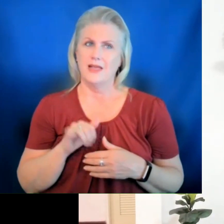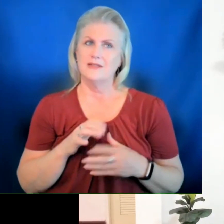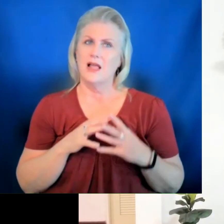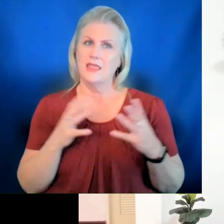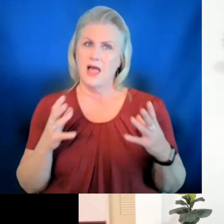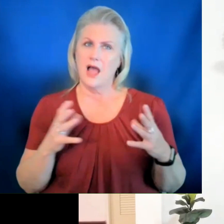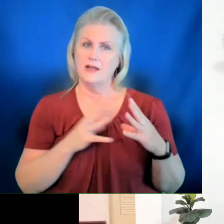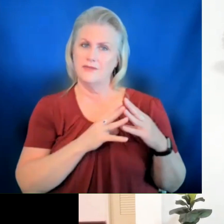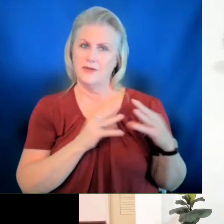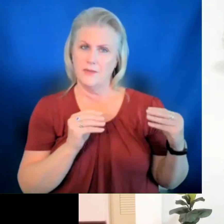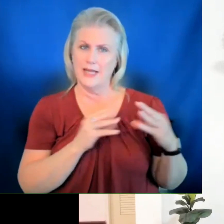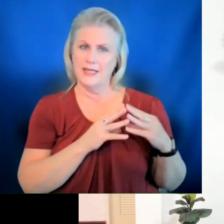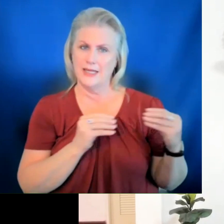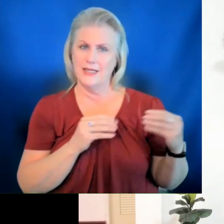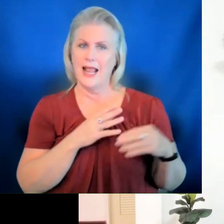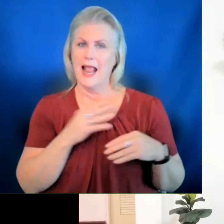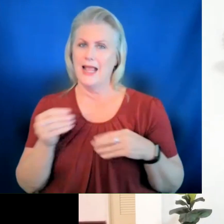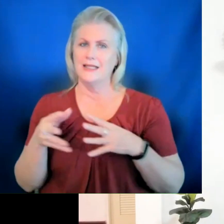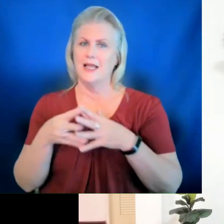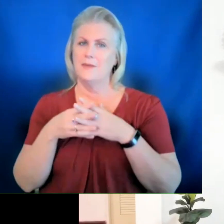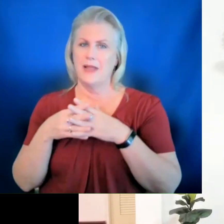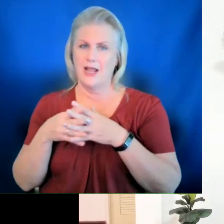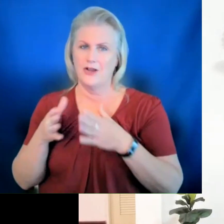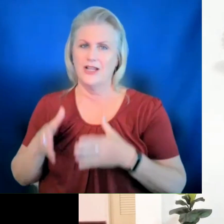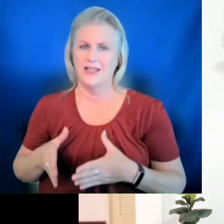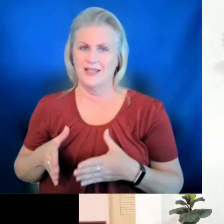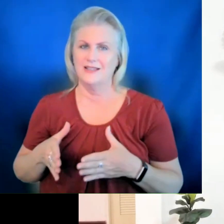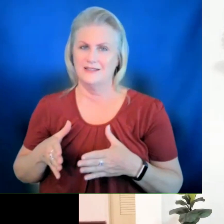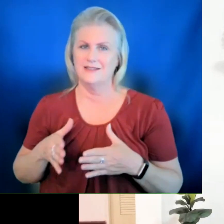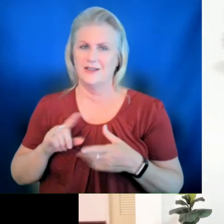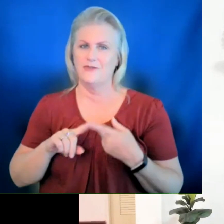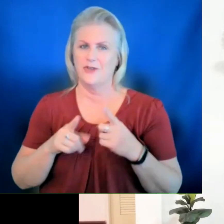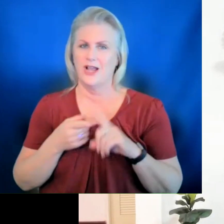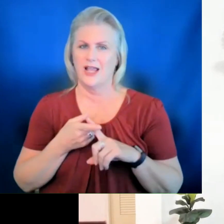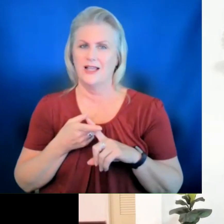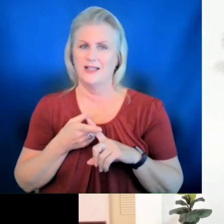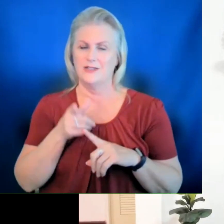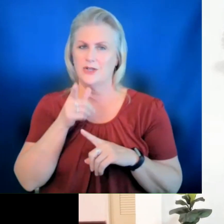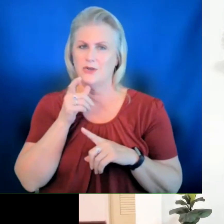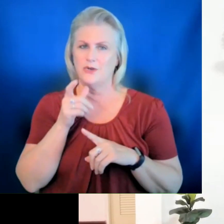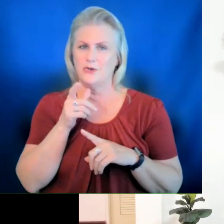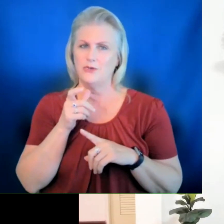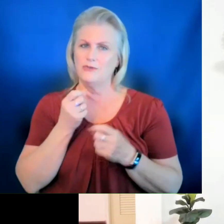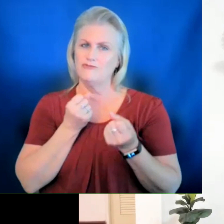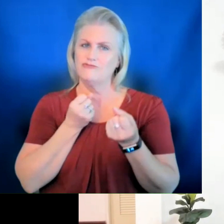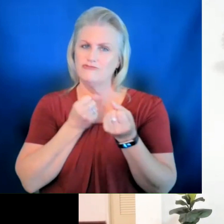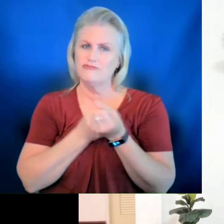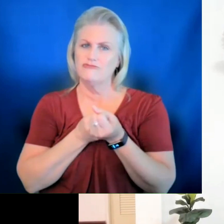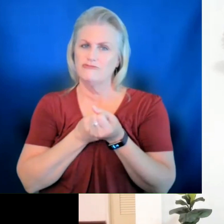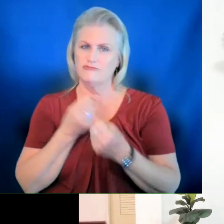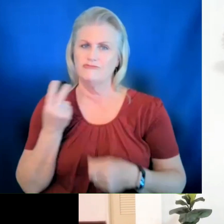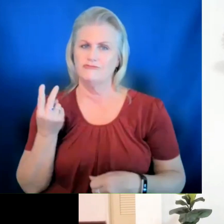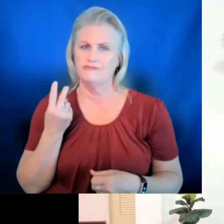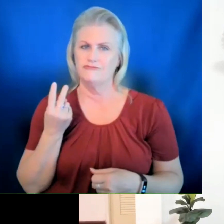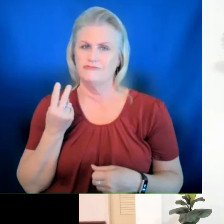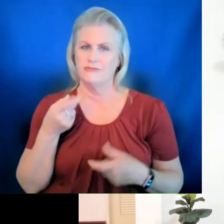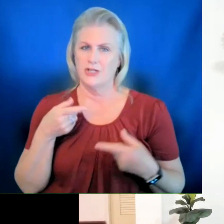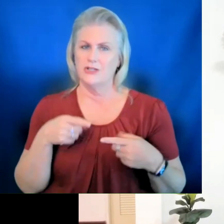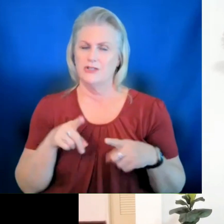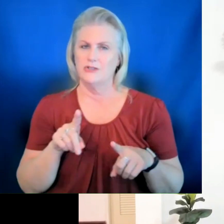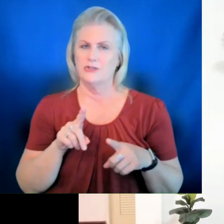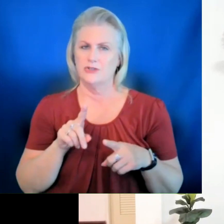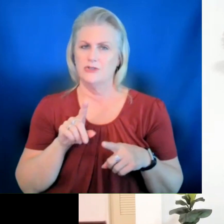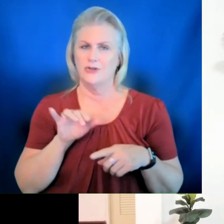have been next to us during those times at the most profound and